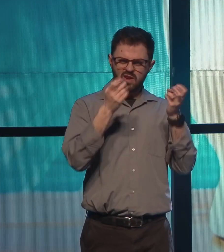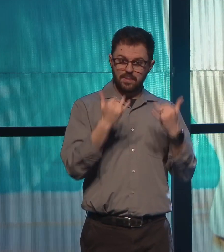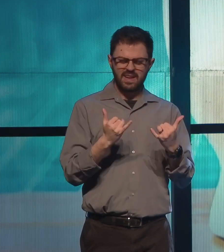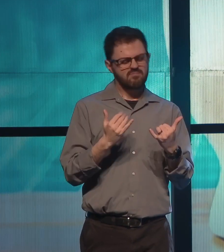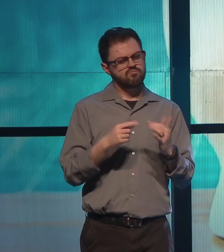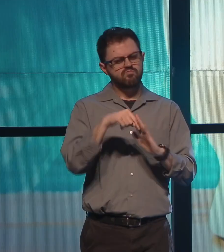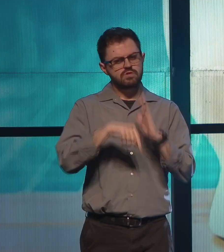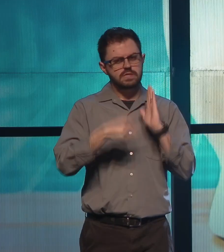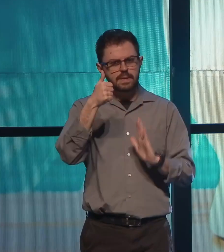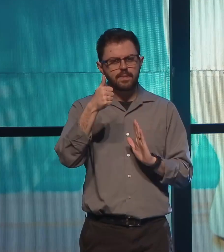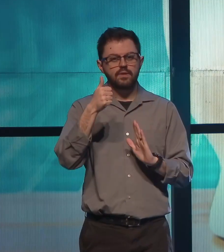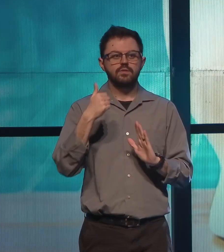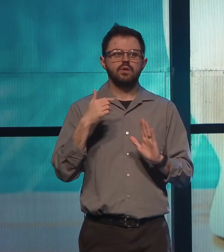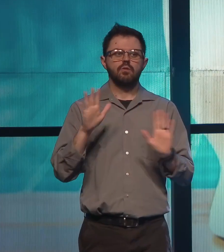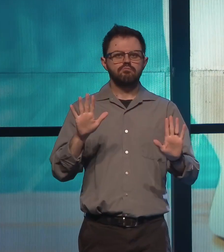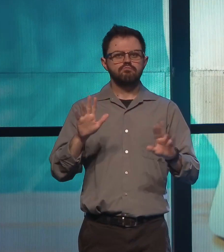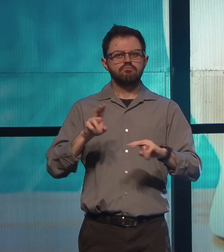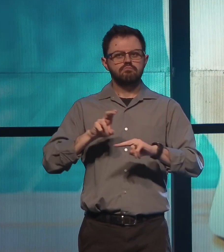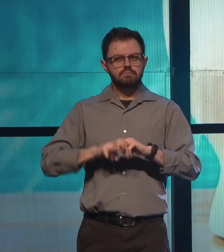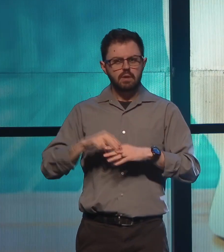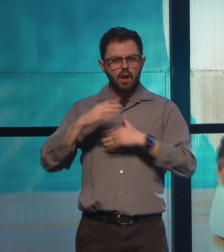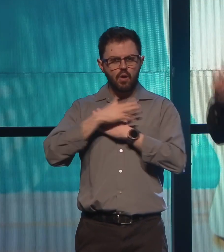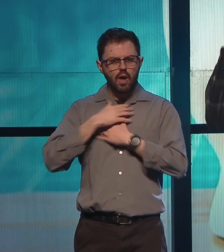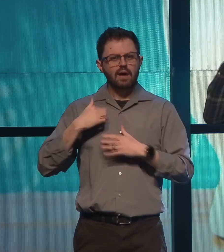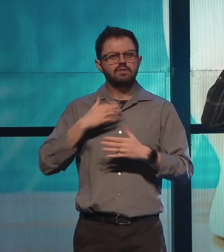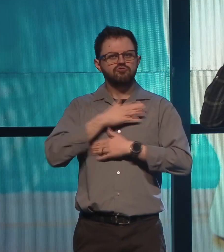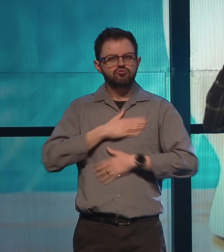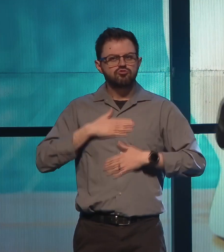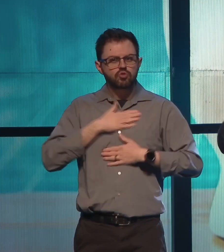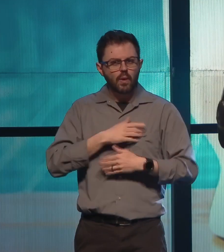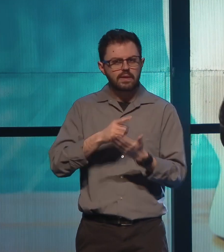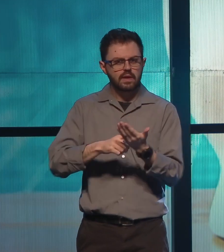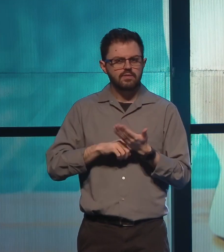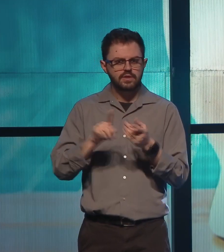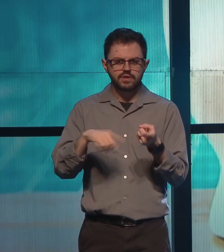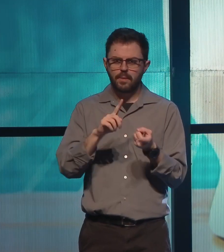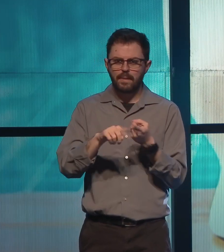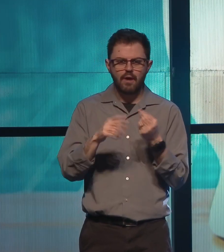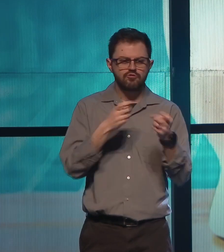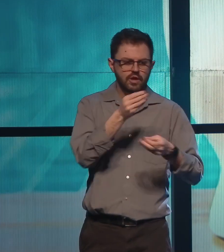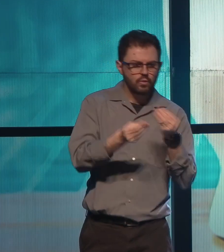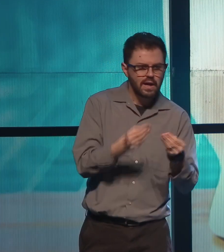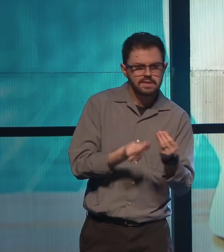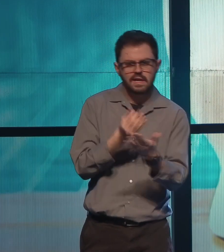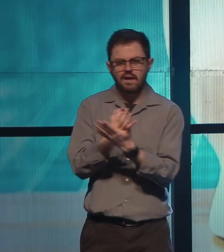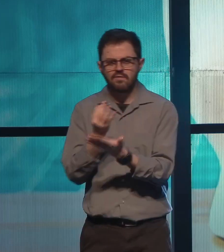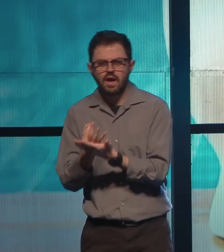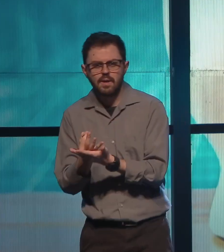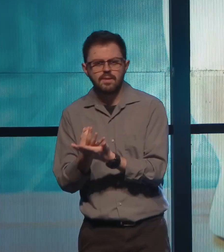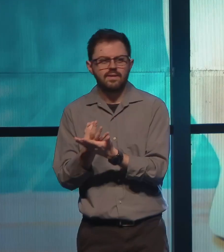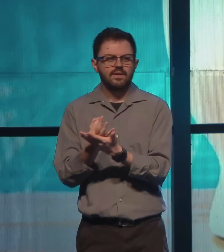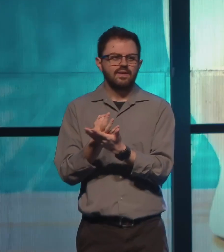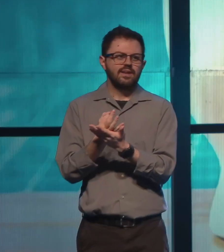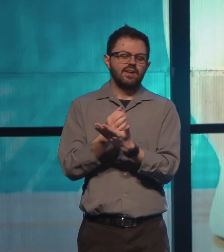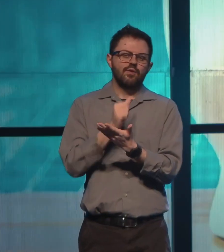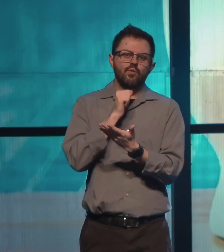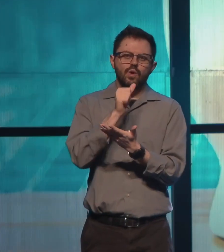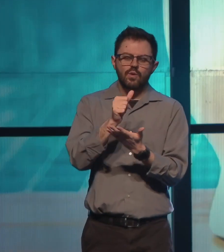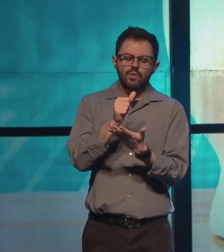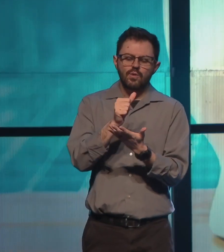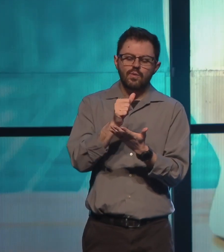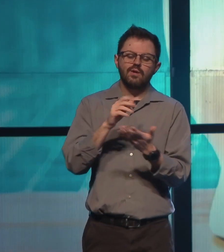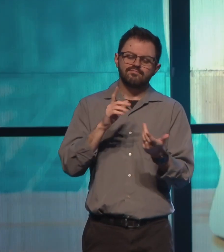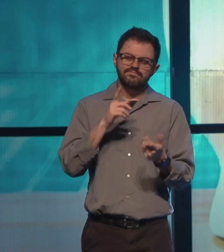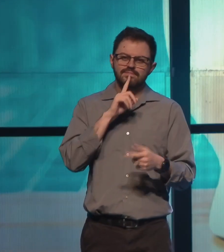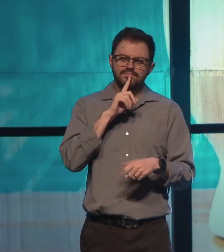this conversation about generosity in our finances because I'm not in the middle, well, we are in the middle of a fundraiser.